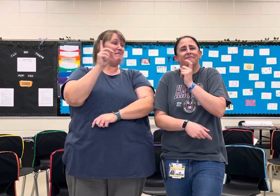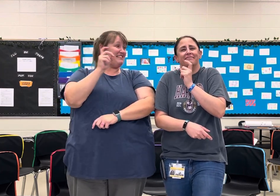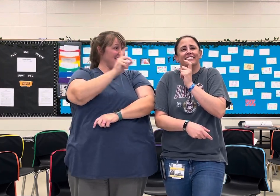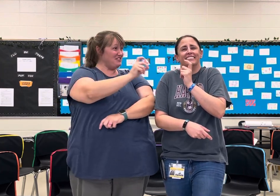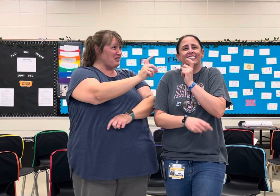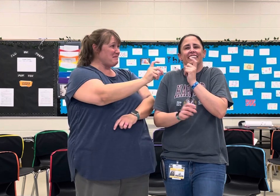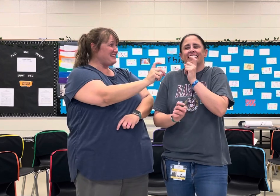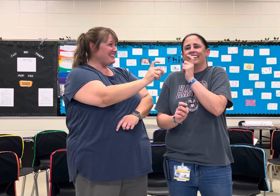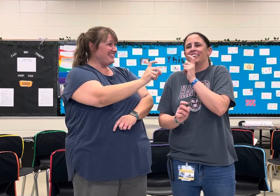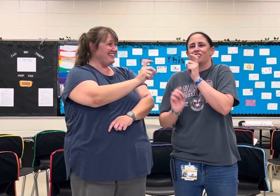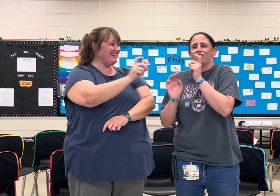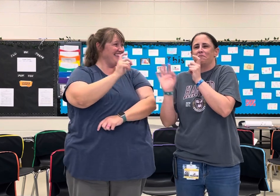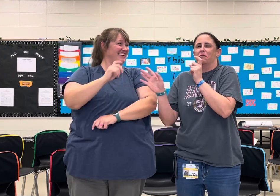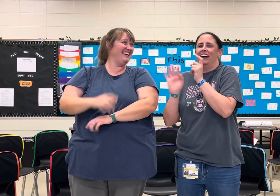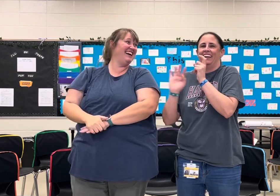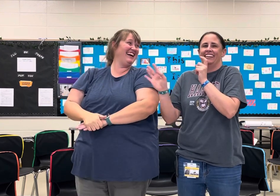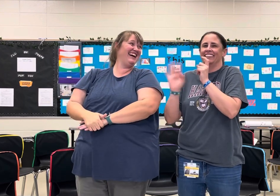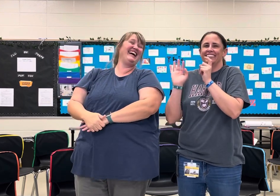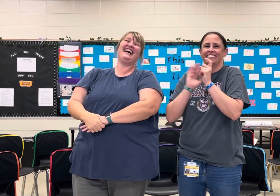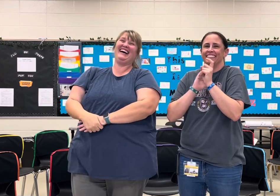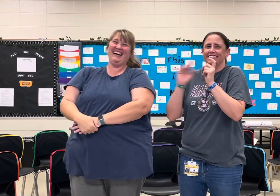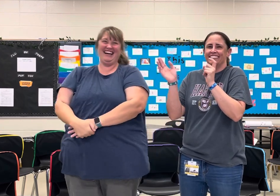Bestie shrimp. Get the shrimp away.